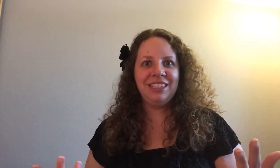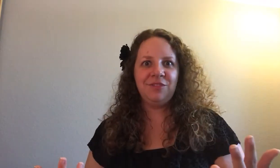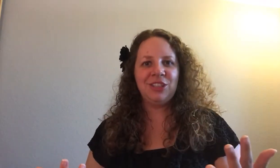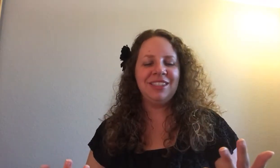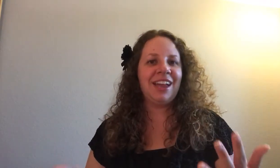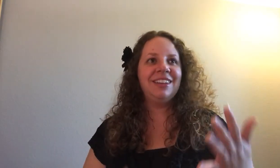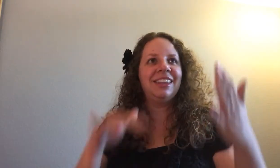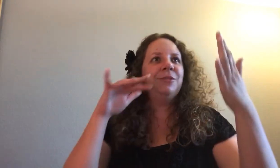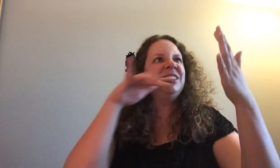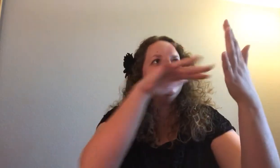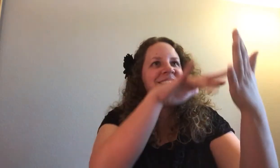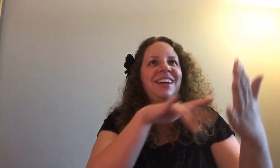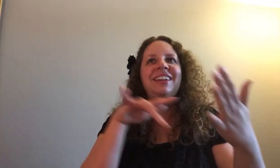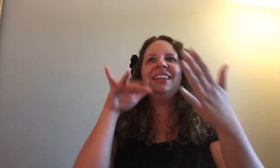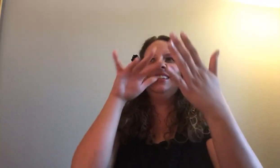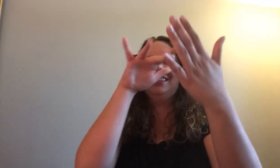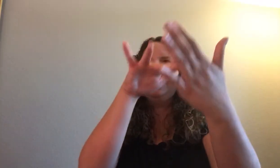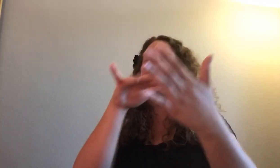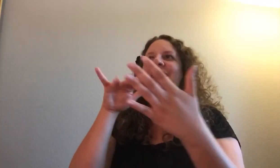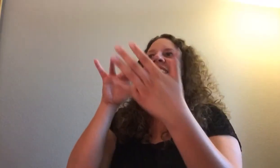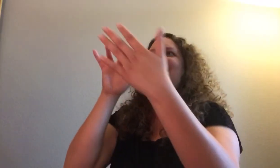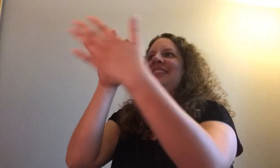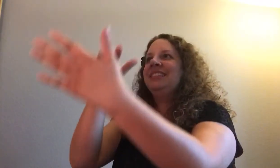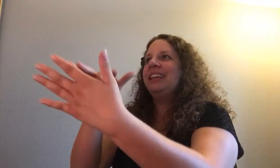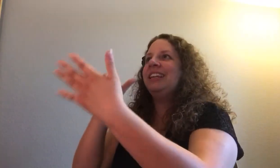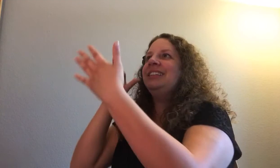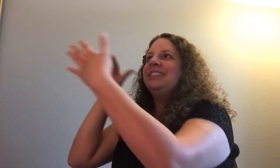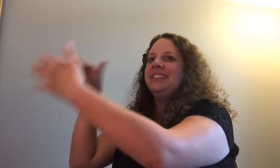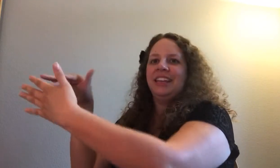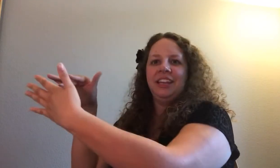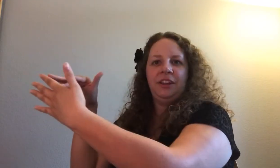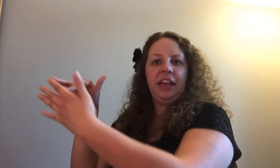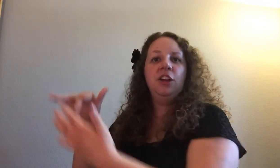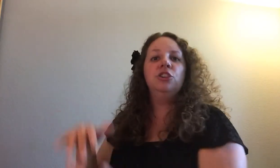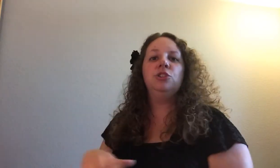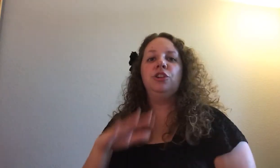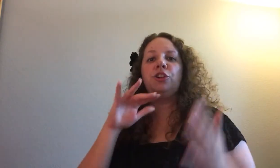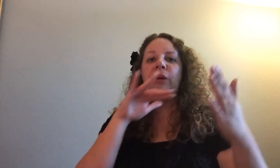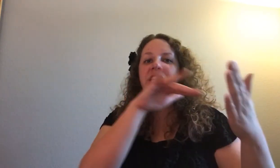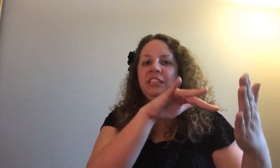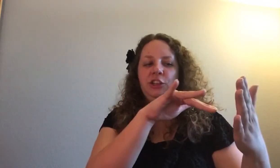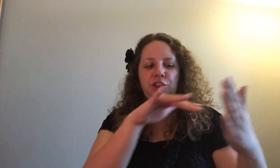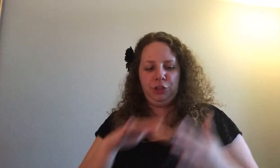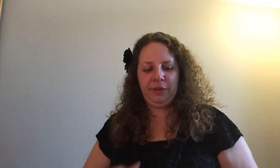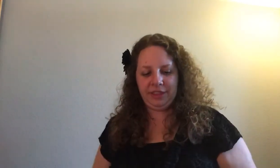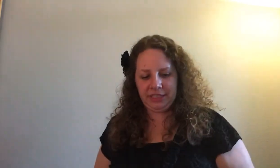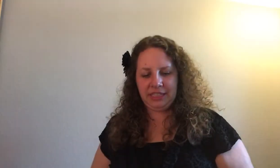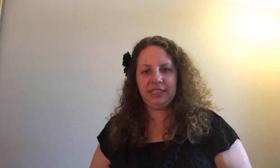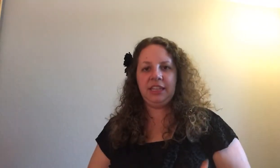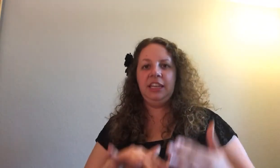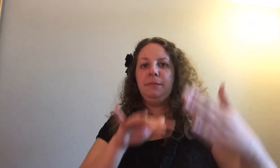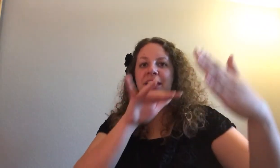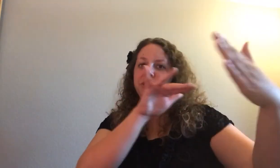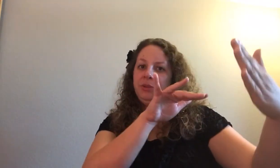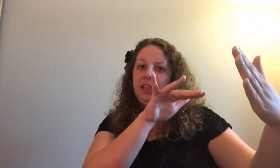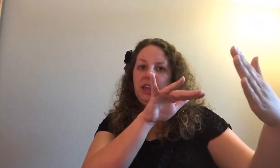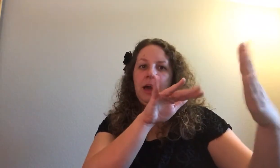different signed languages, study and study, study, study, okay? So you're doing the sign study, but he's doing it up